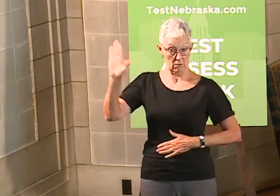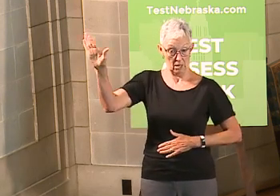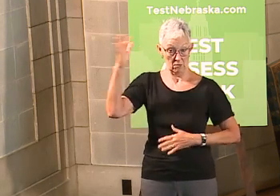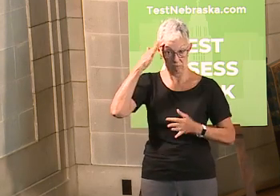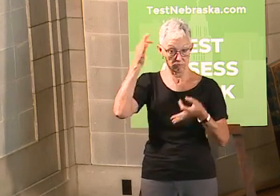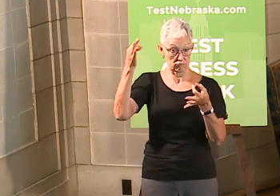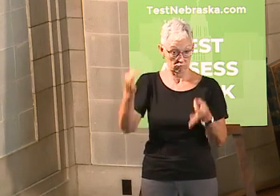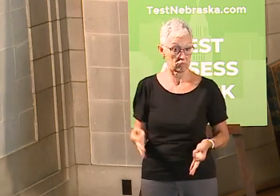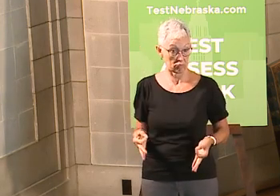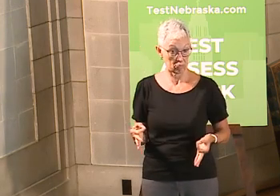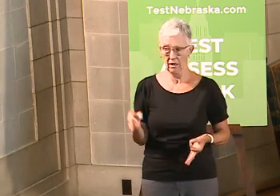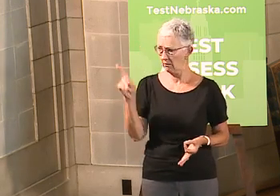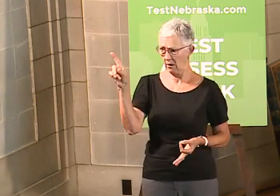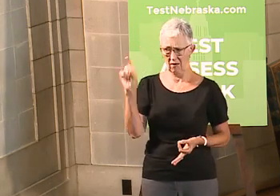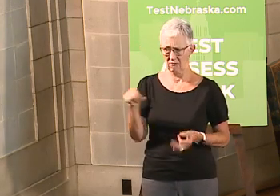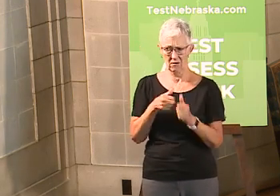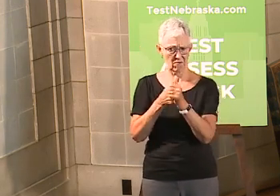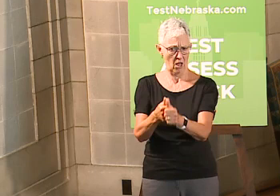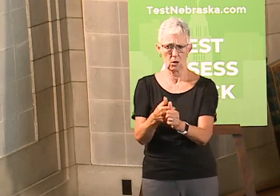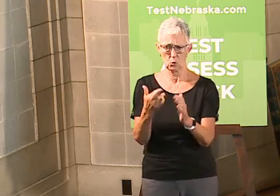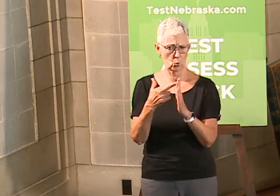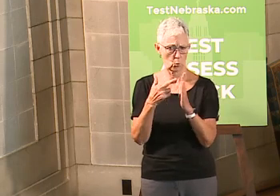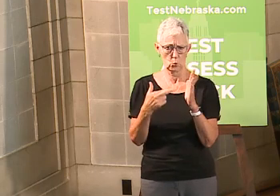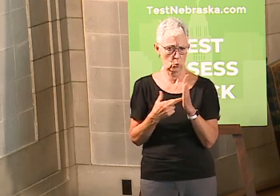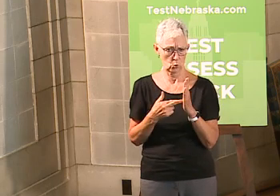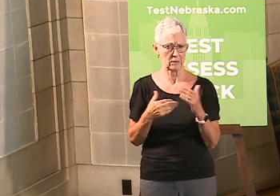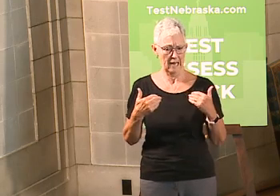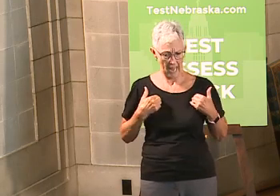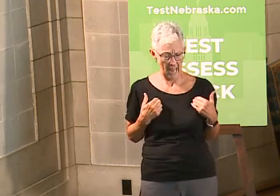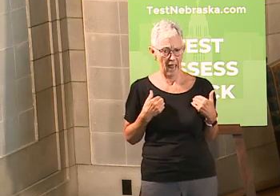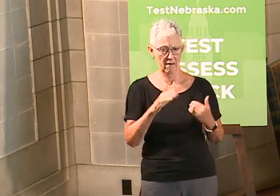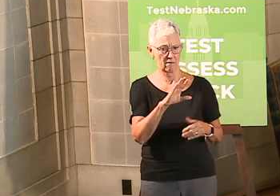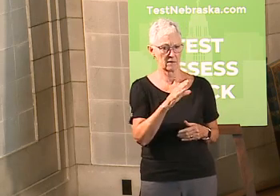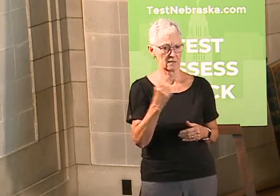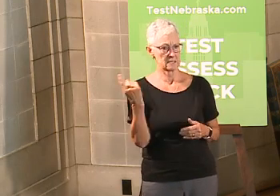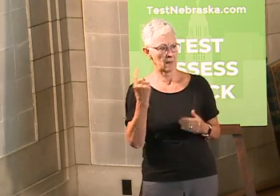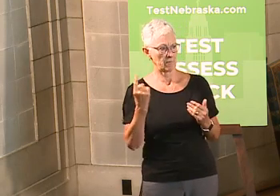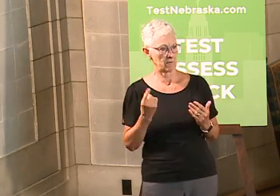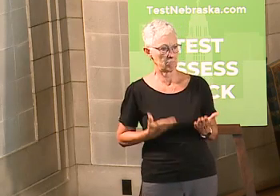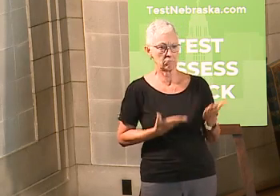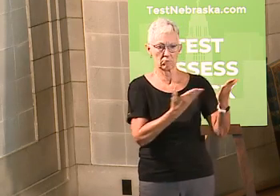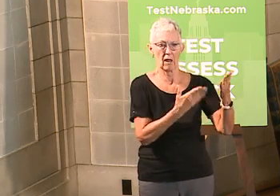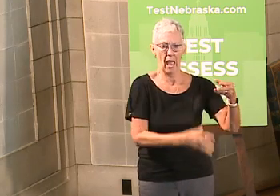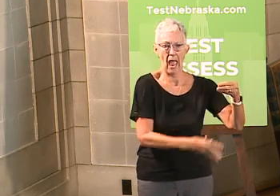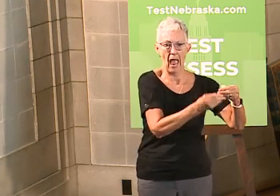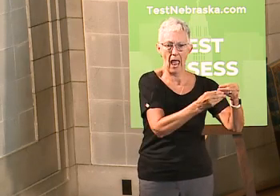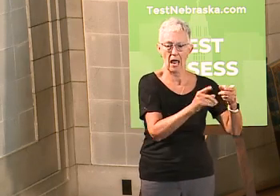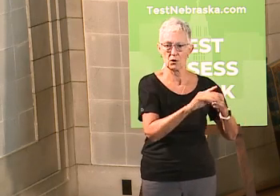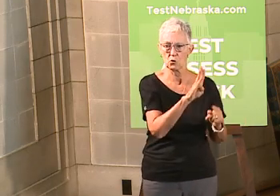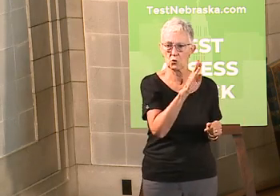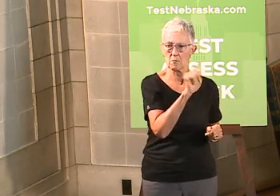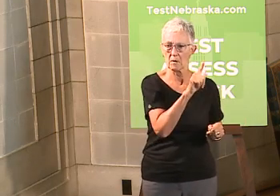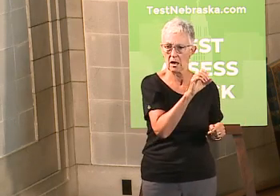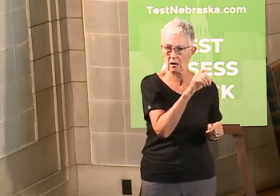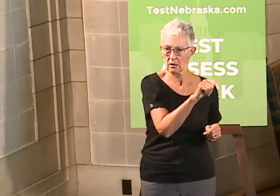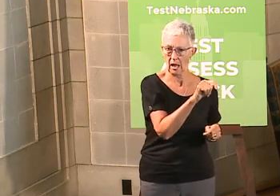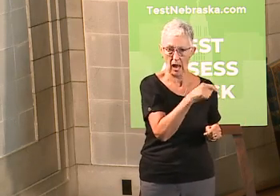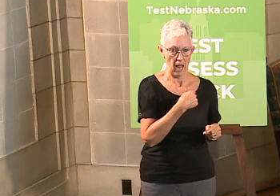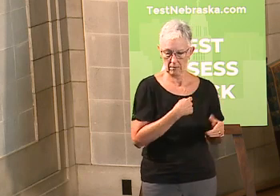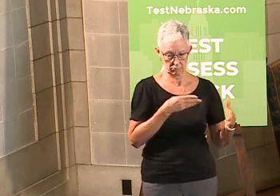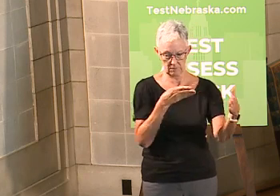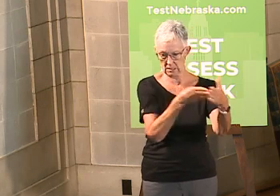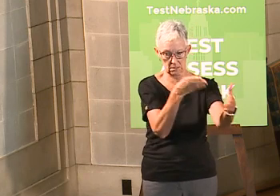that they have to follow the rules like everybody else does to be able to have a ballot initiative. And as it's well known, I am in opposition to